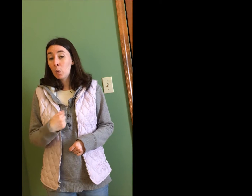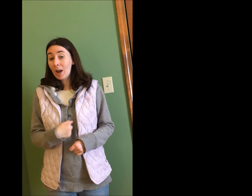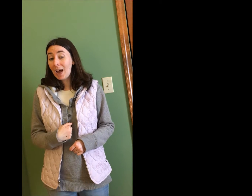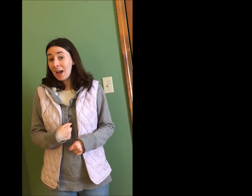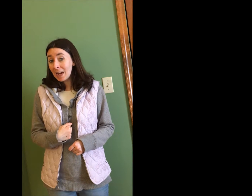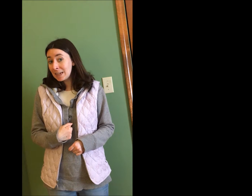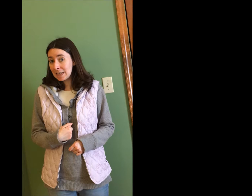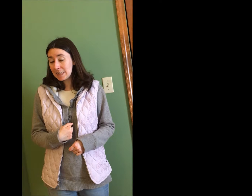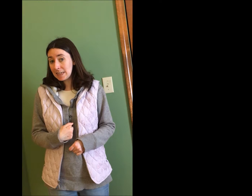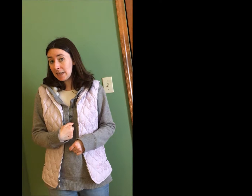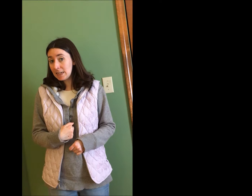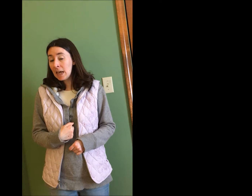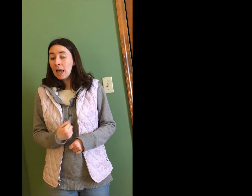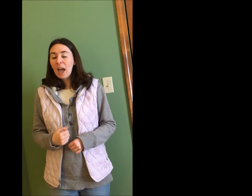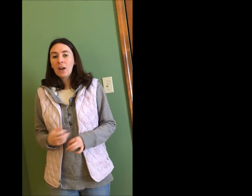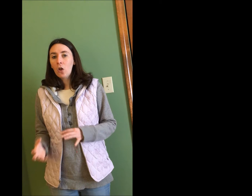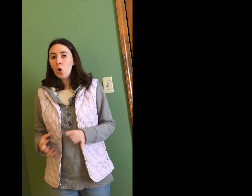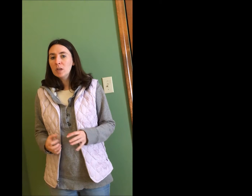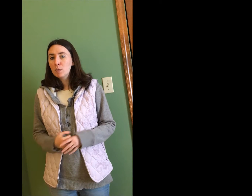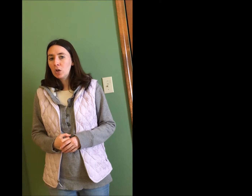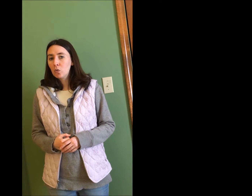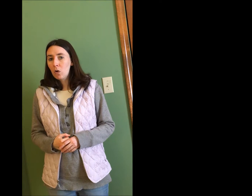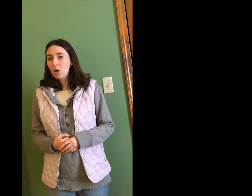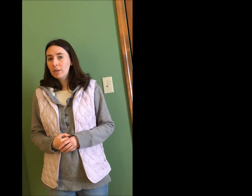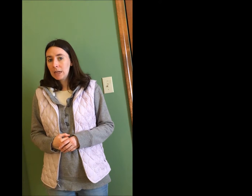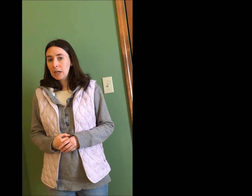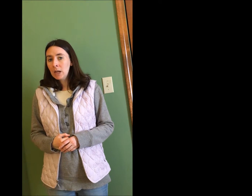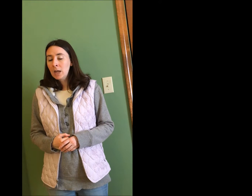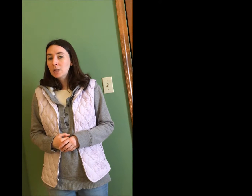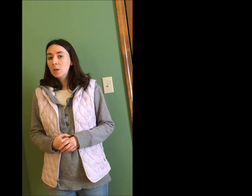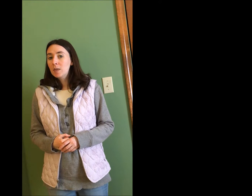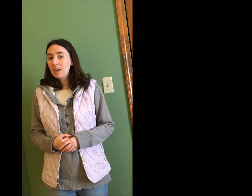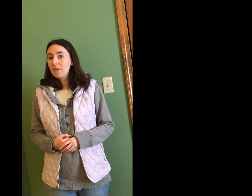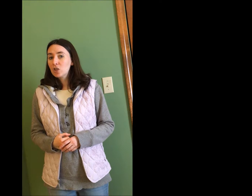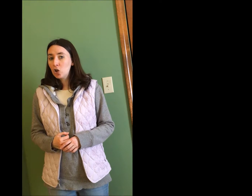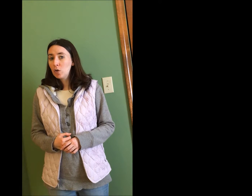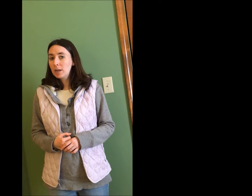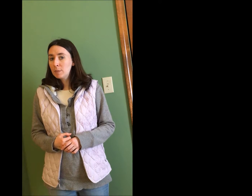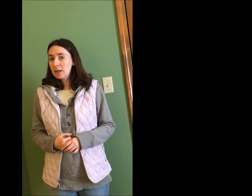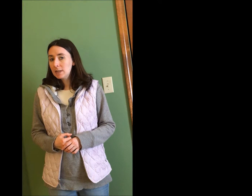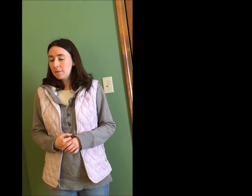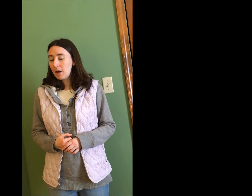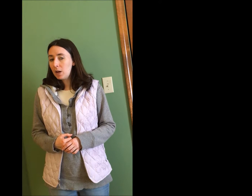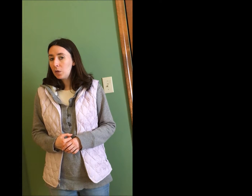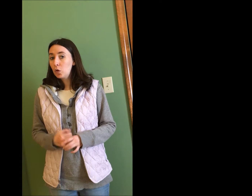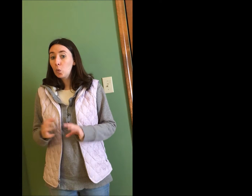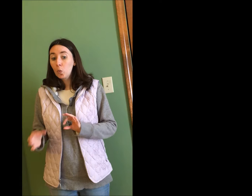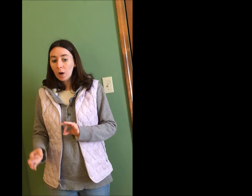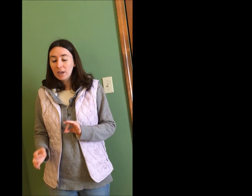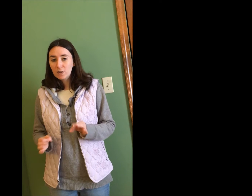what I need to eat. And I'll always pick the wrong thing so that they have to correct me into finding the right